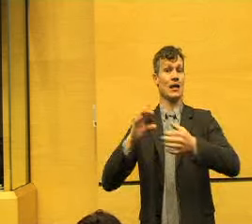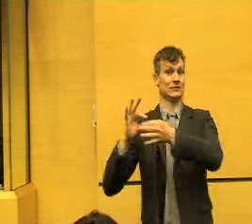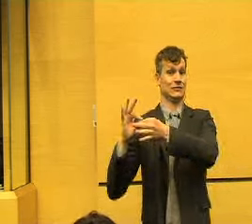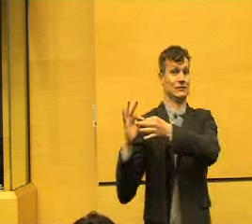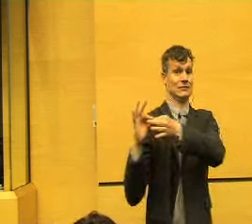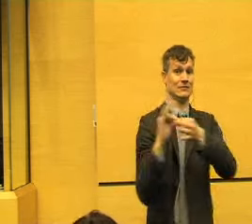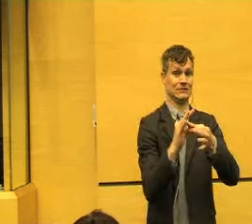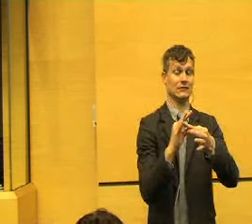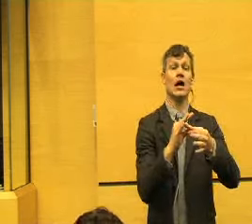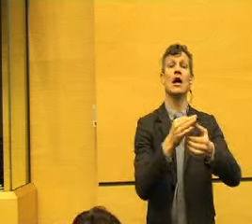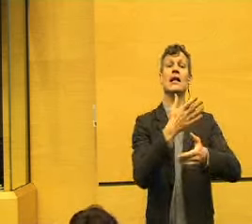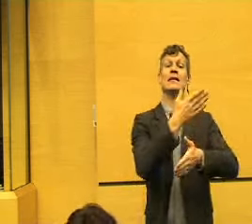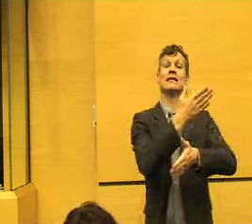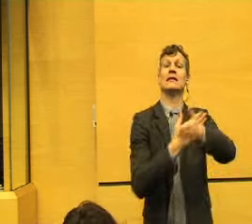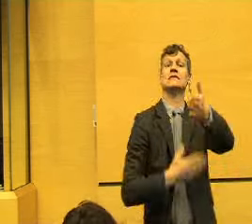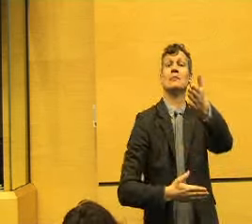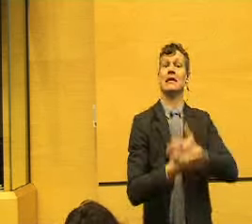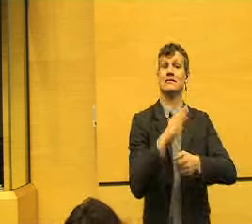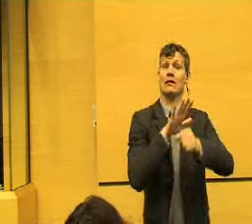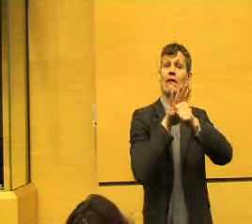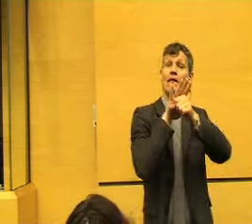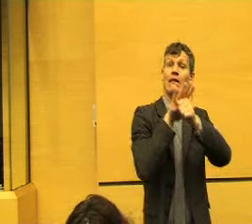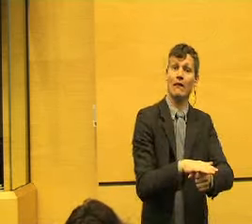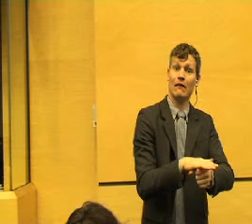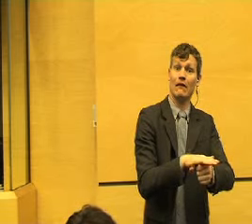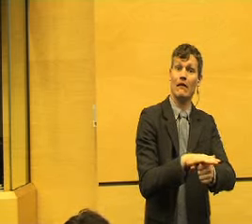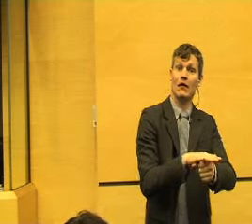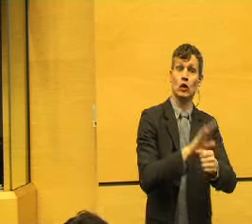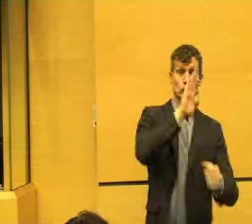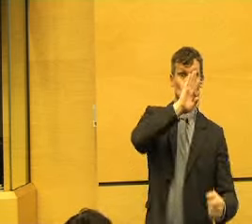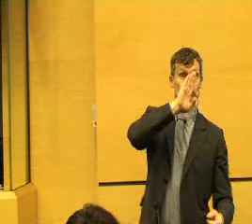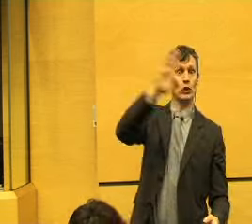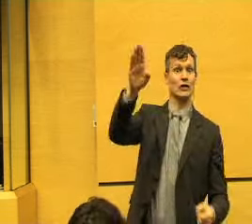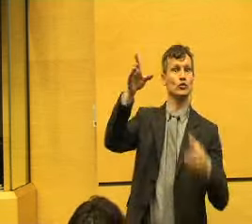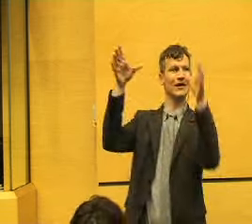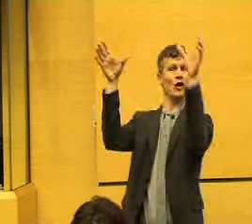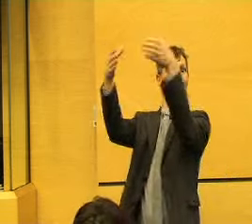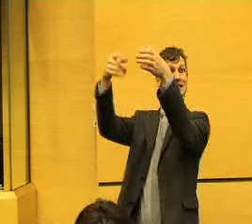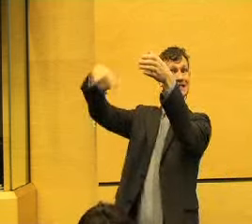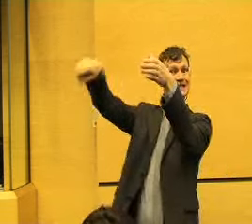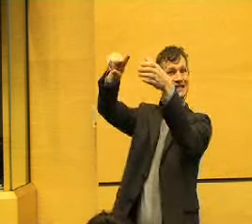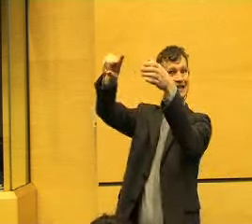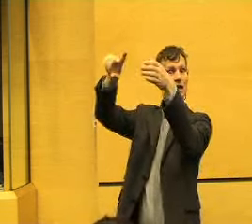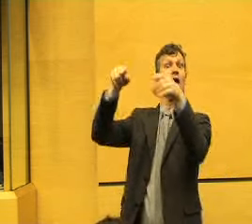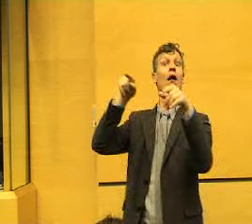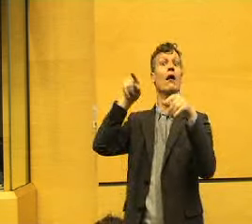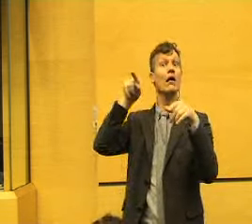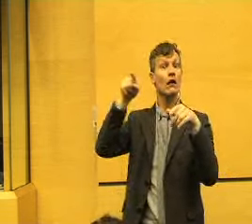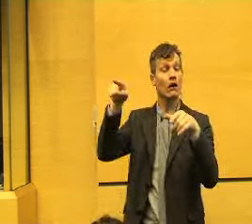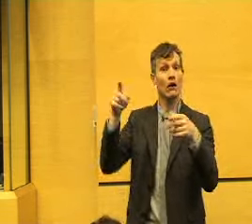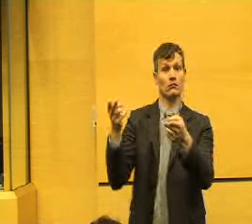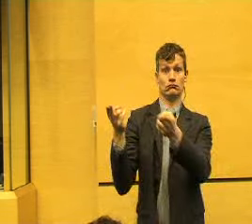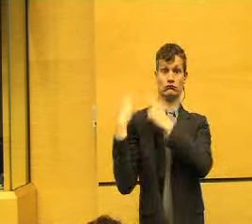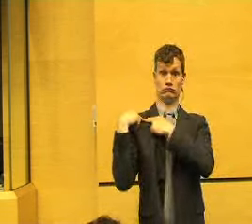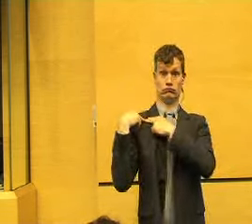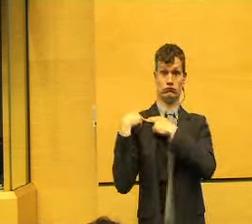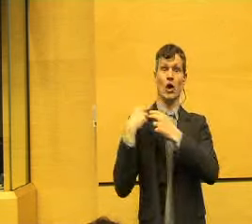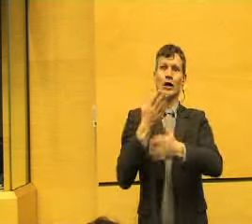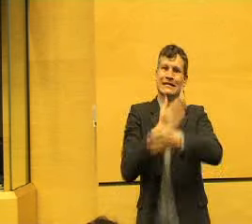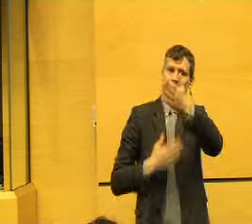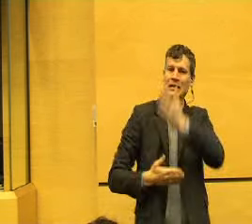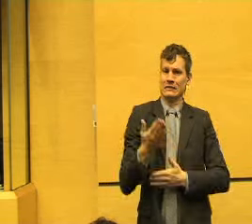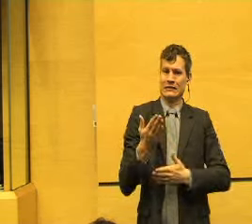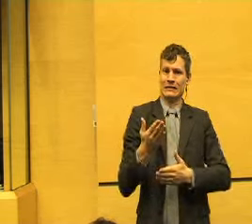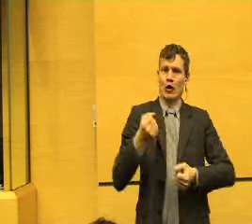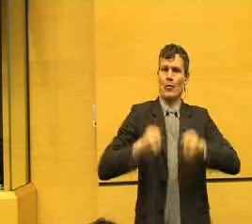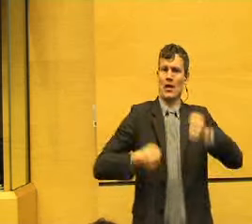name only. The number of all complaints through various channels on all issues